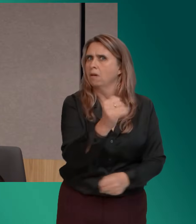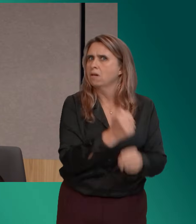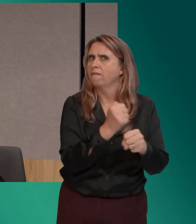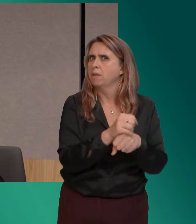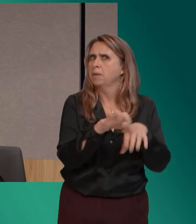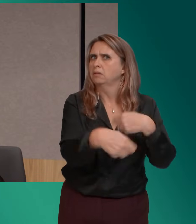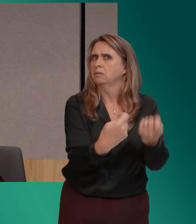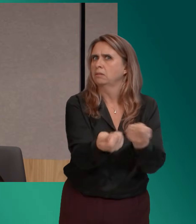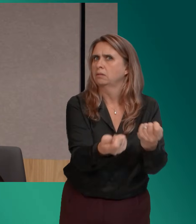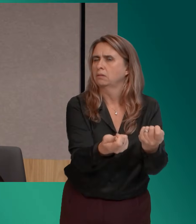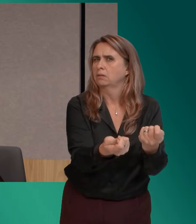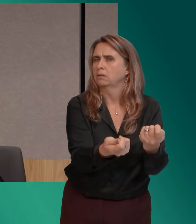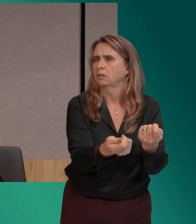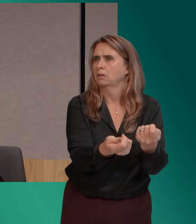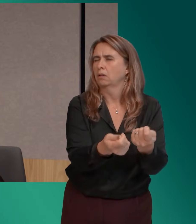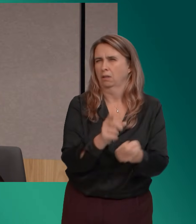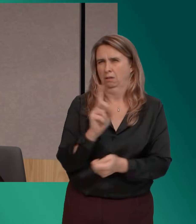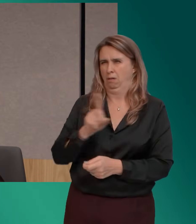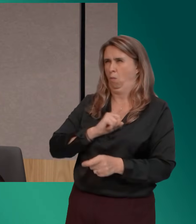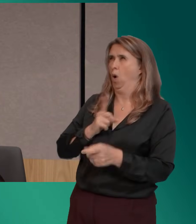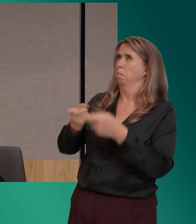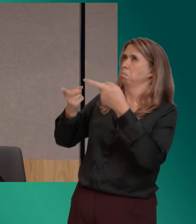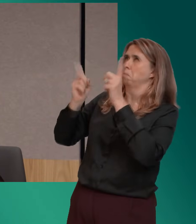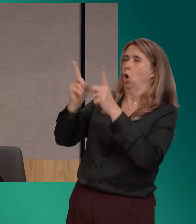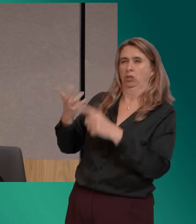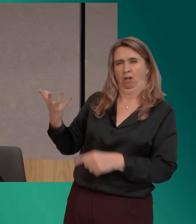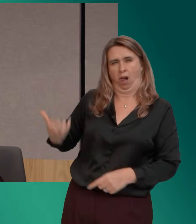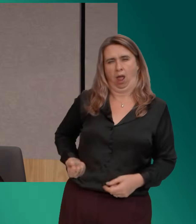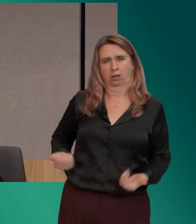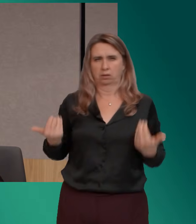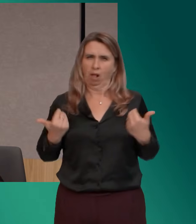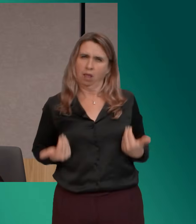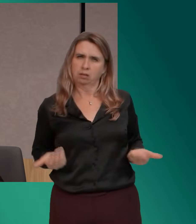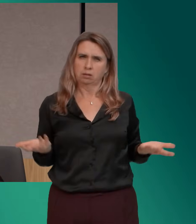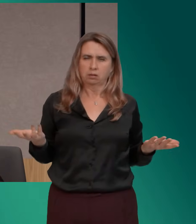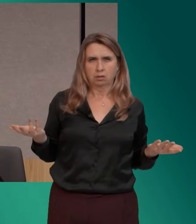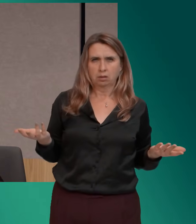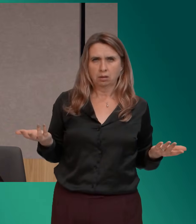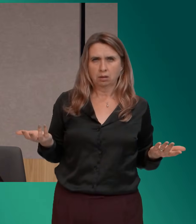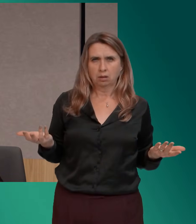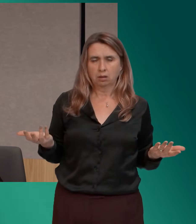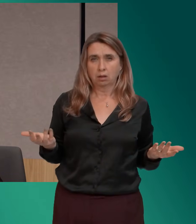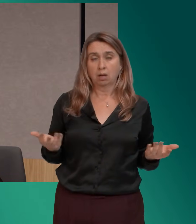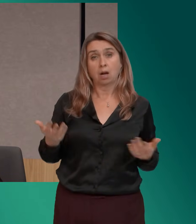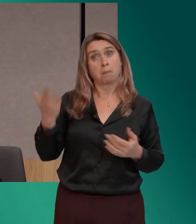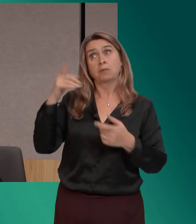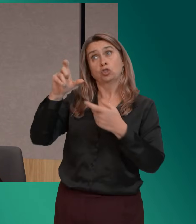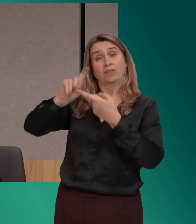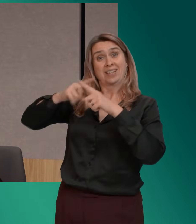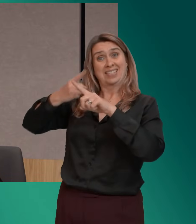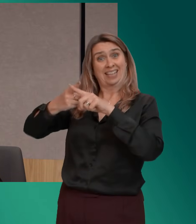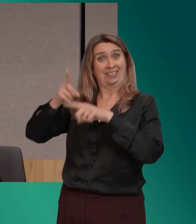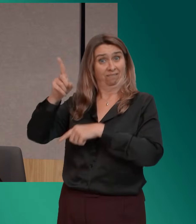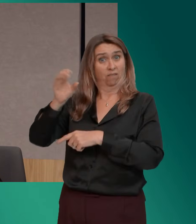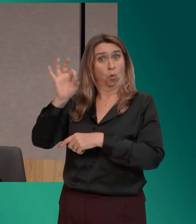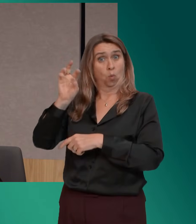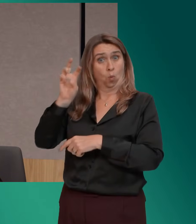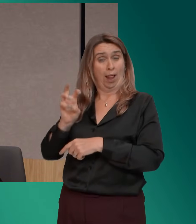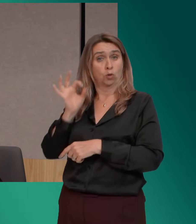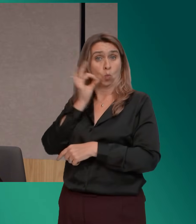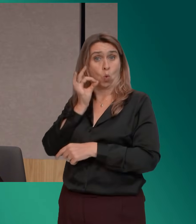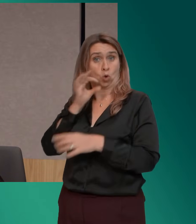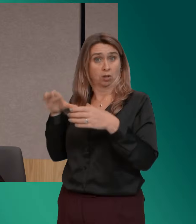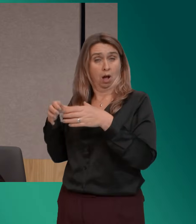same time, senior pay, as we've heard, remains extremely high. The previous chief executive of yw'r Cymru received